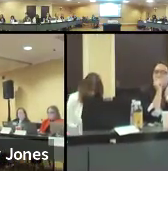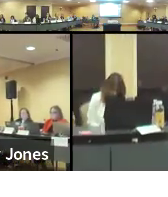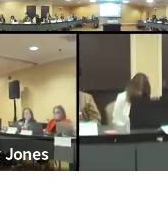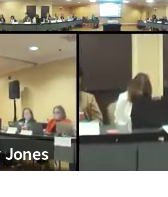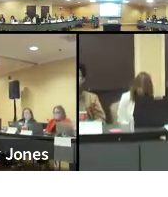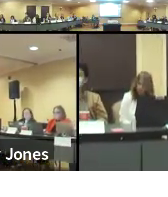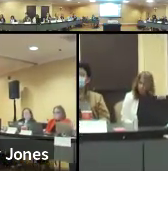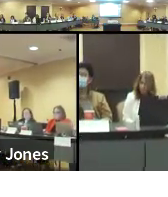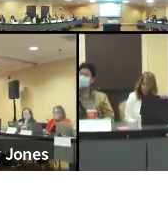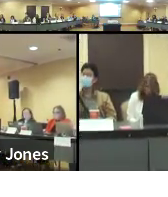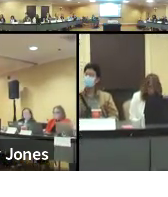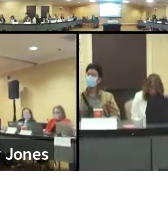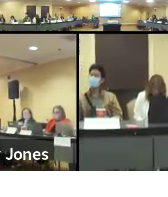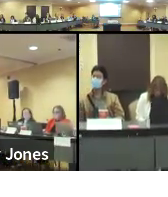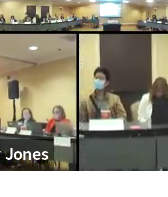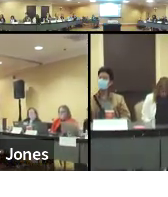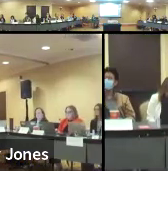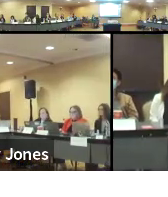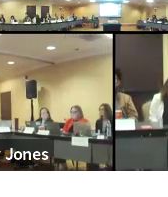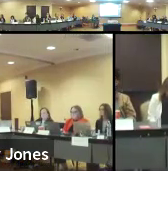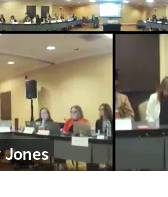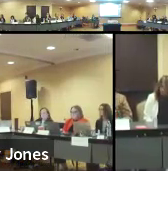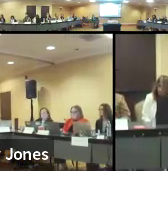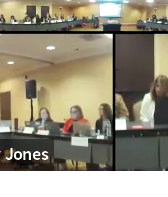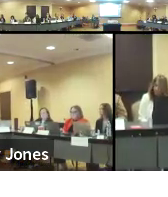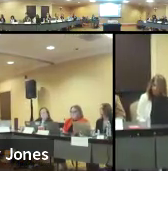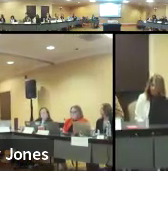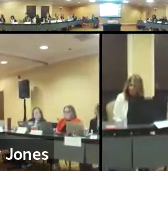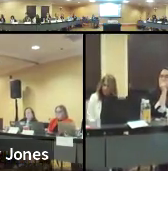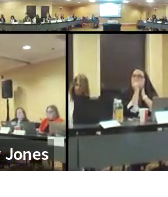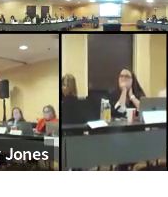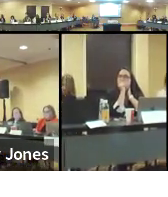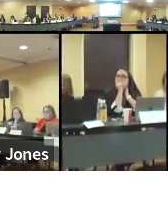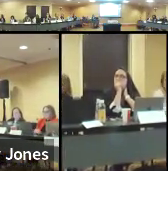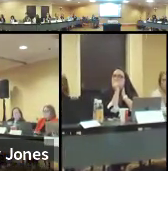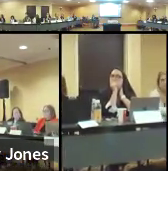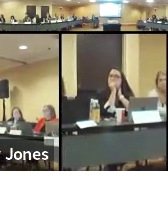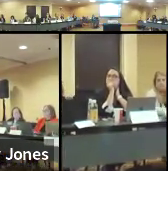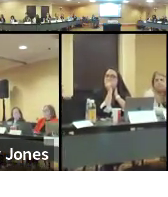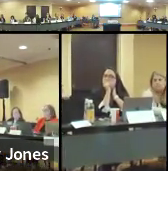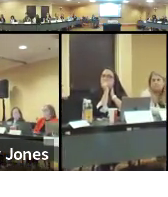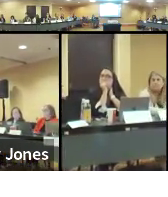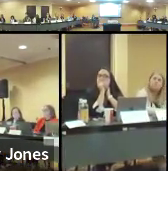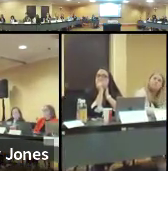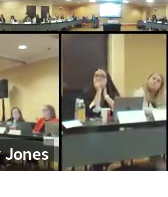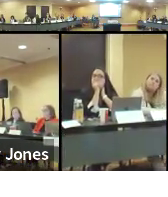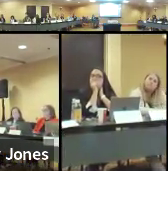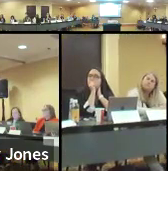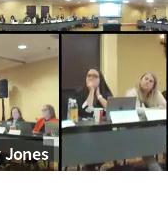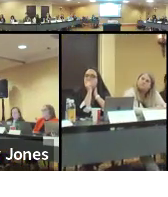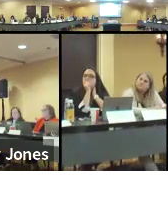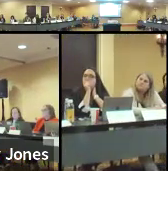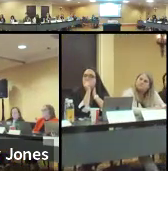in. Yeah, I wrote, when I posted, the one I wrote is, people who don't feel safe with